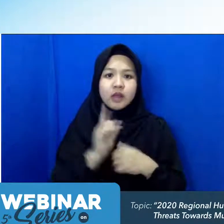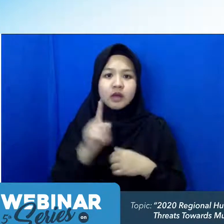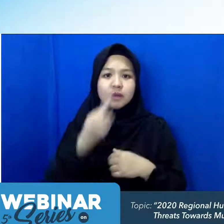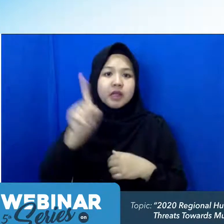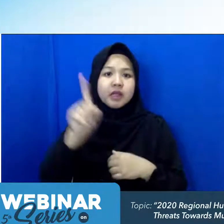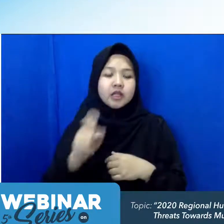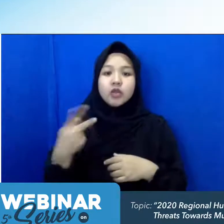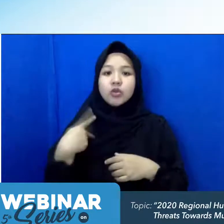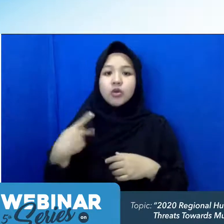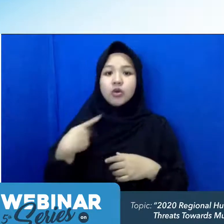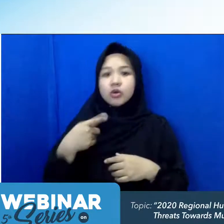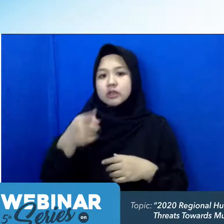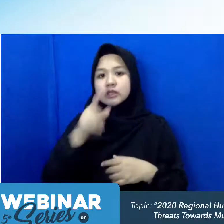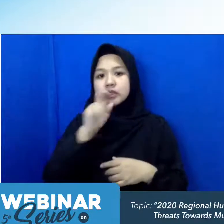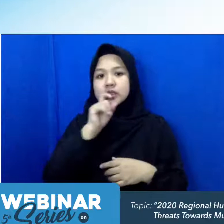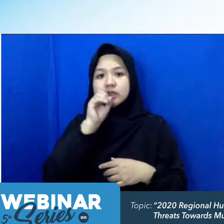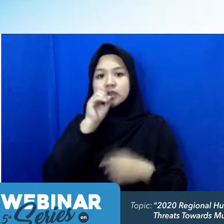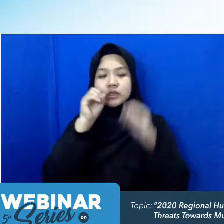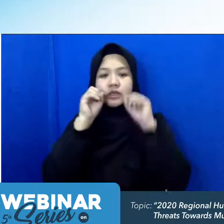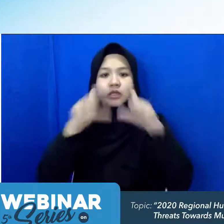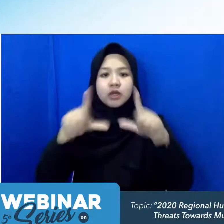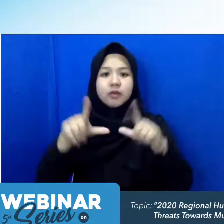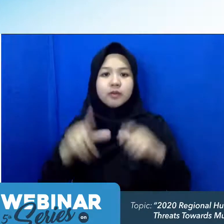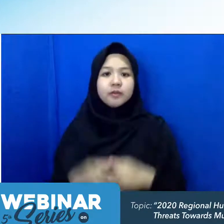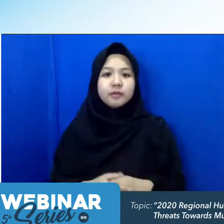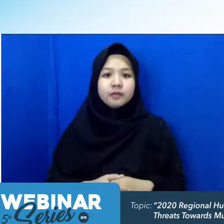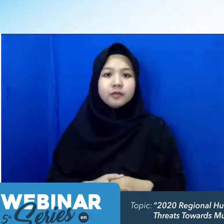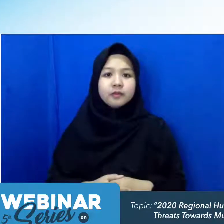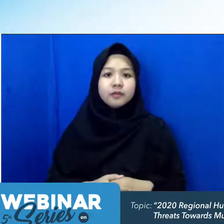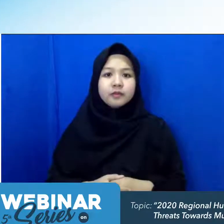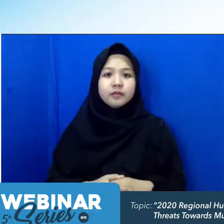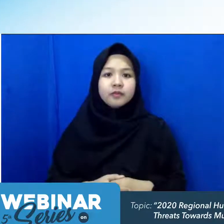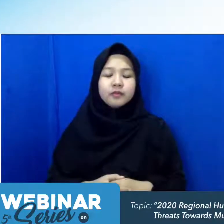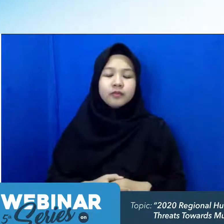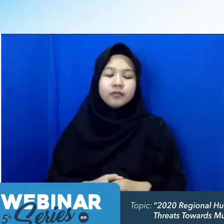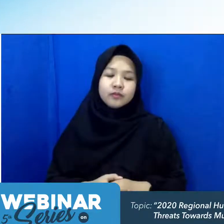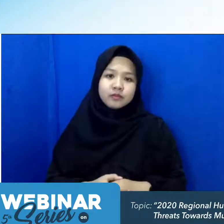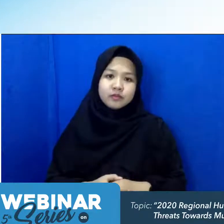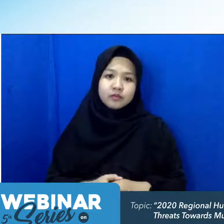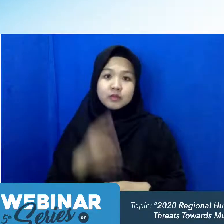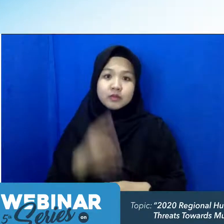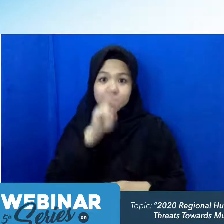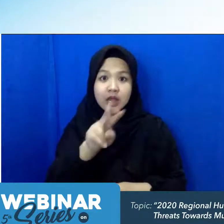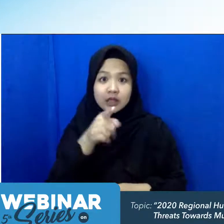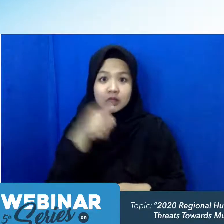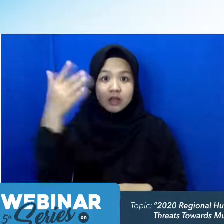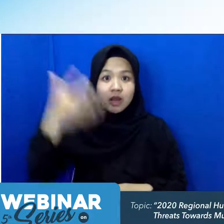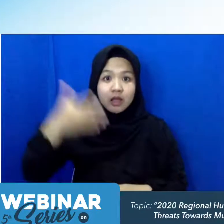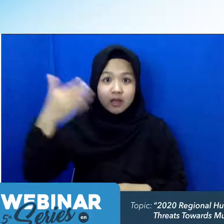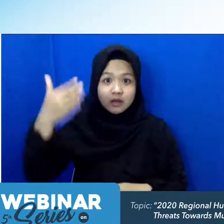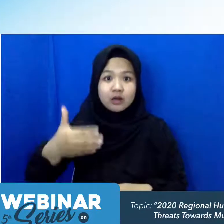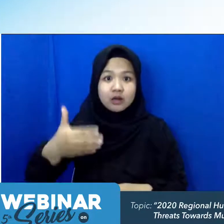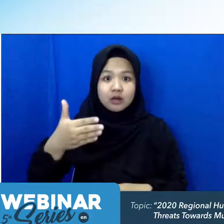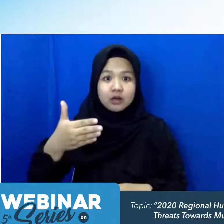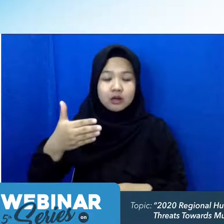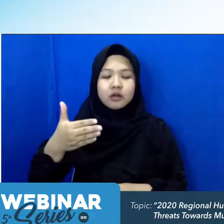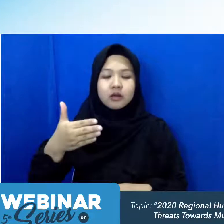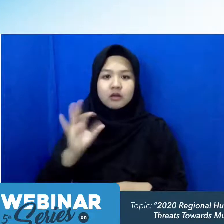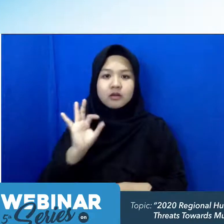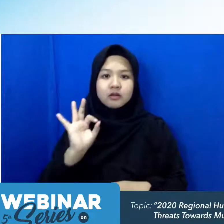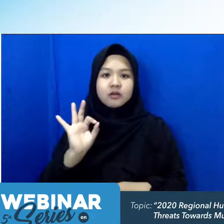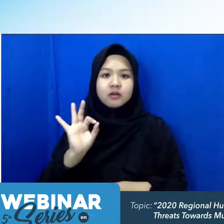question now. Can everyone see it? Is that Yes. great? People